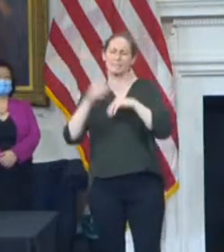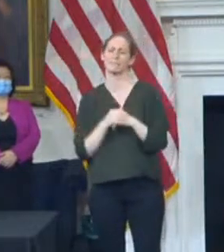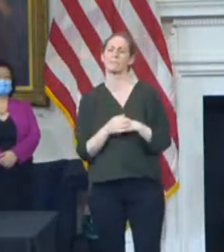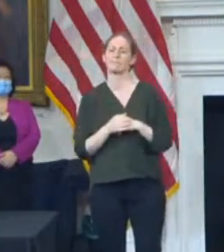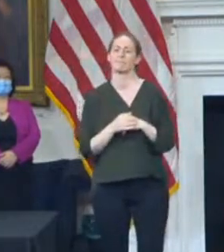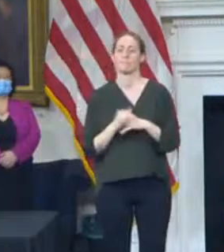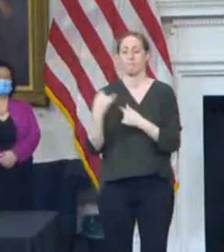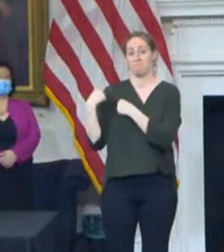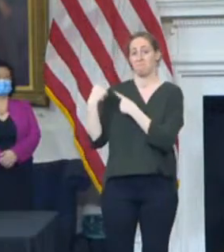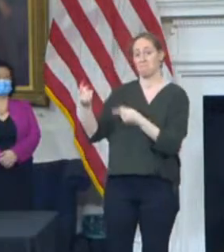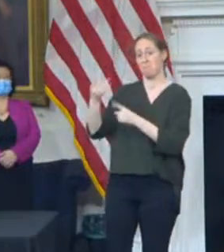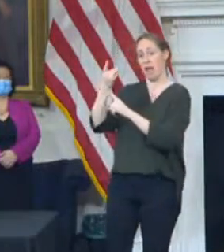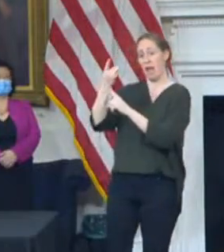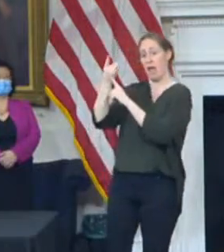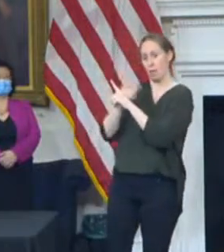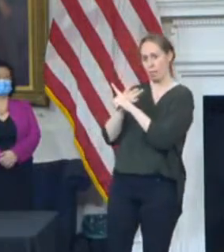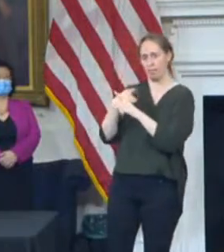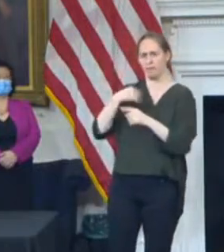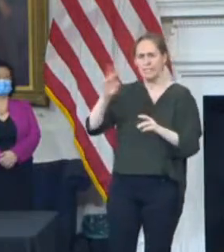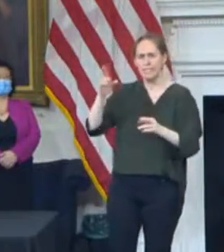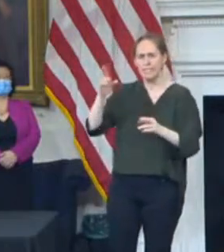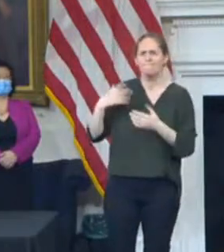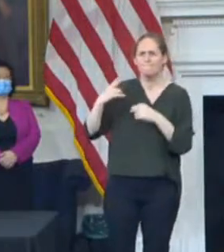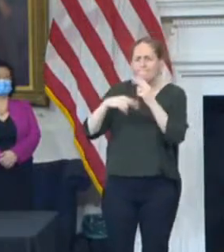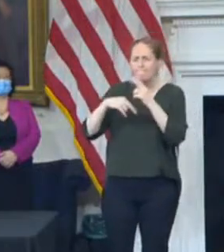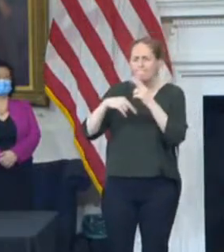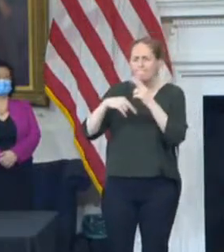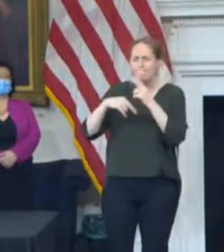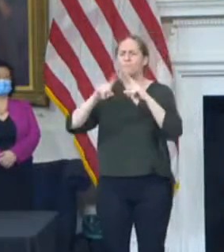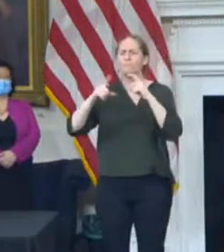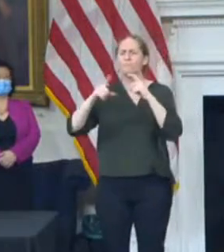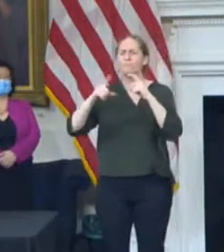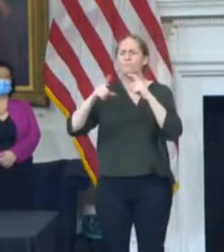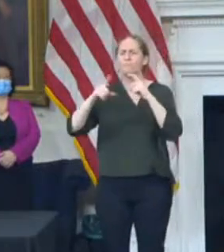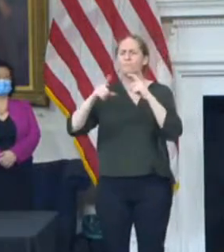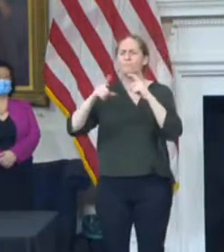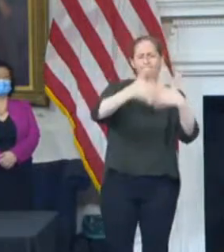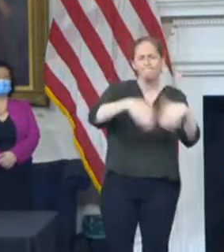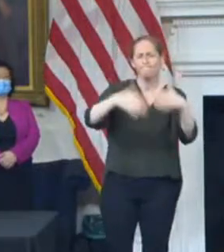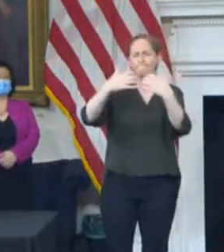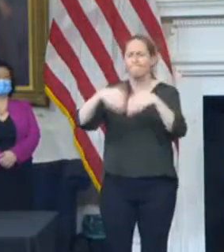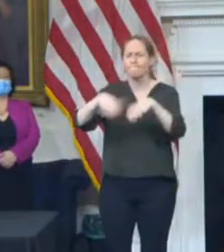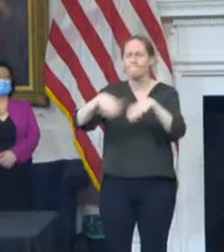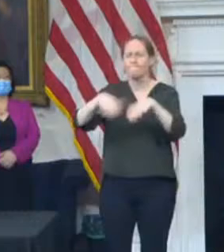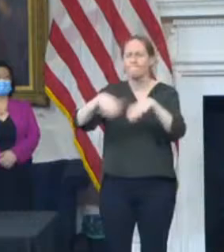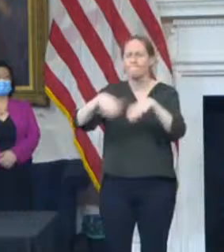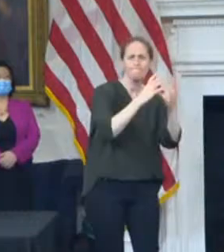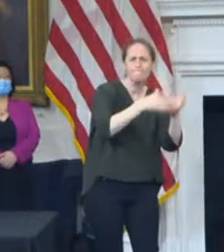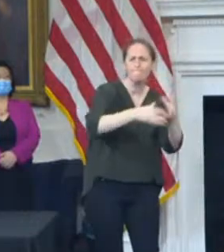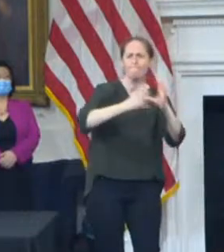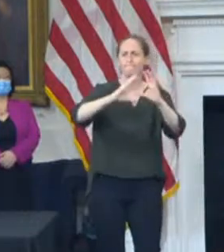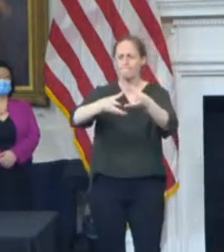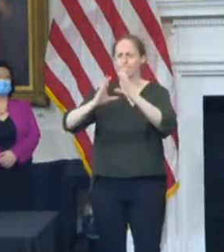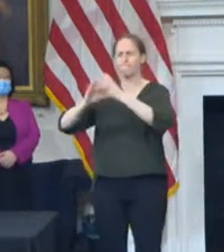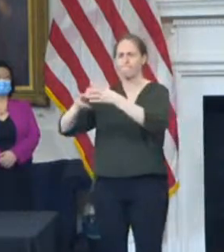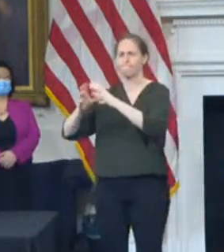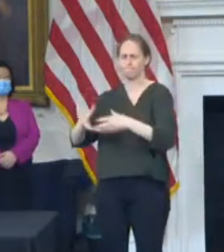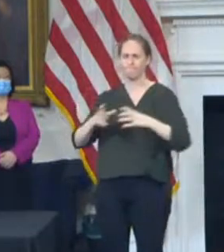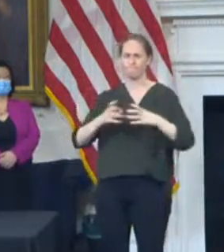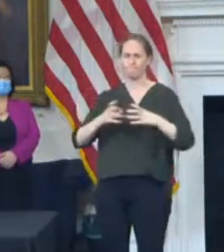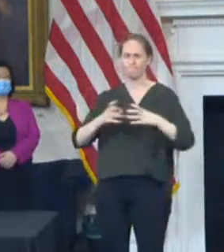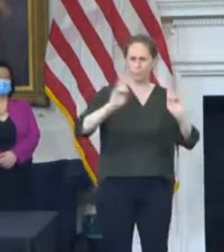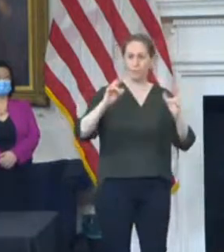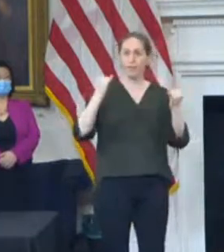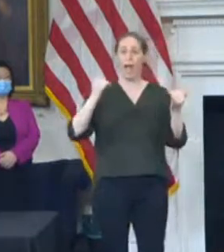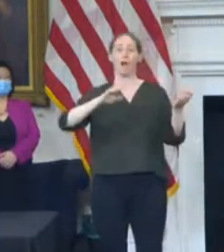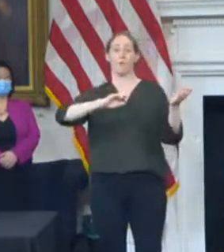Over the past 8 months, we built a COVID-19 infrastructure from scratch. Vaccination plan will be